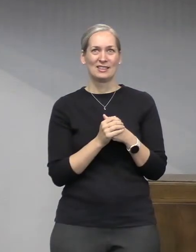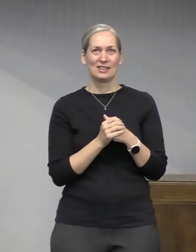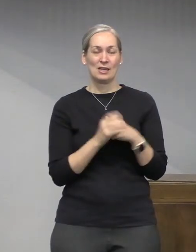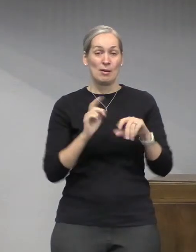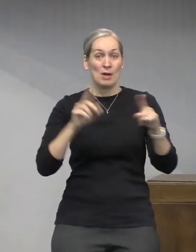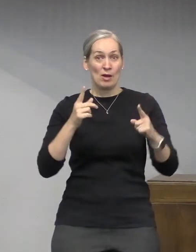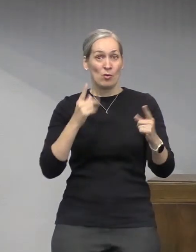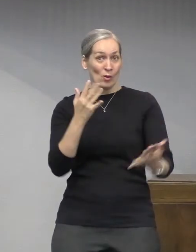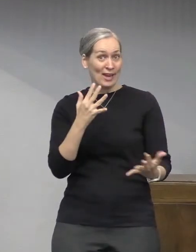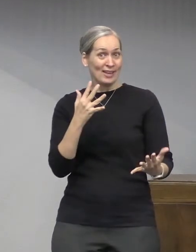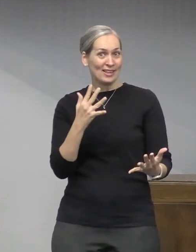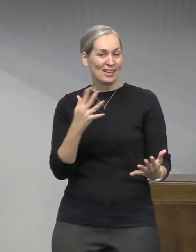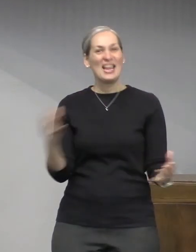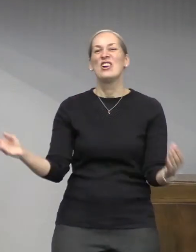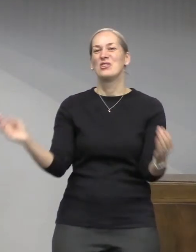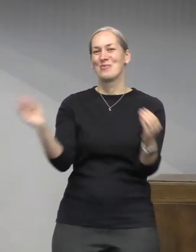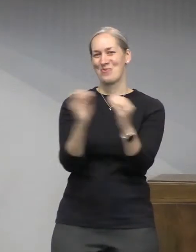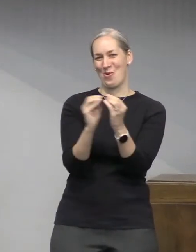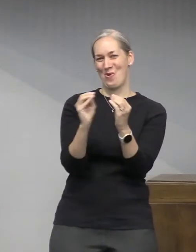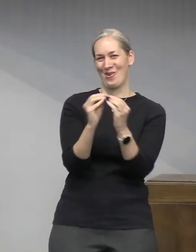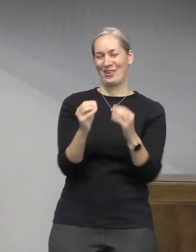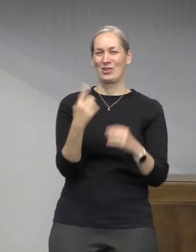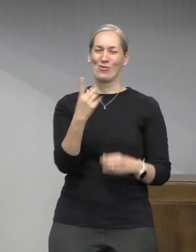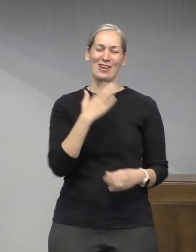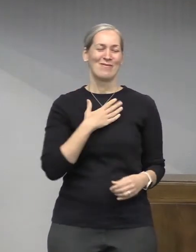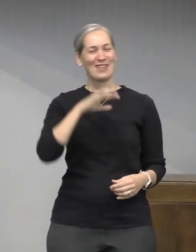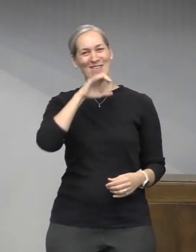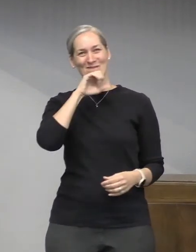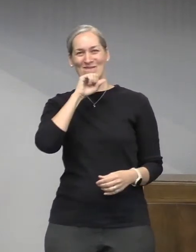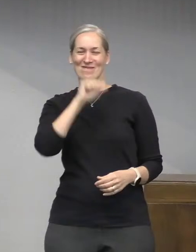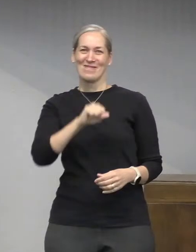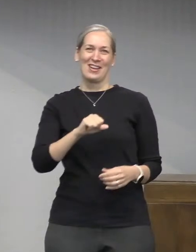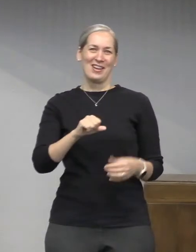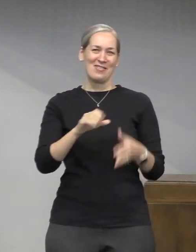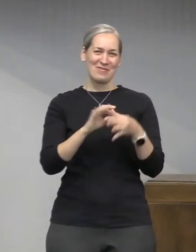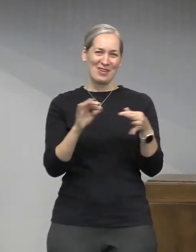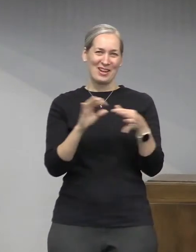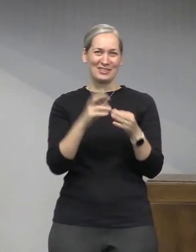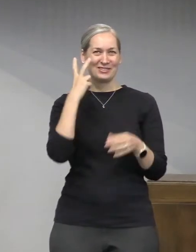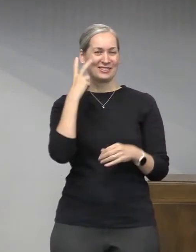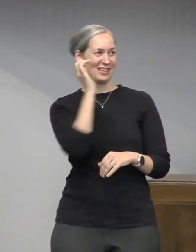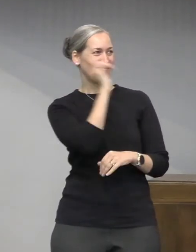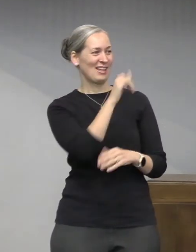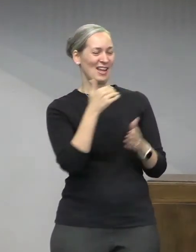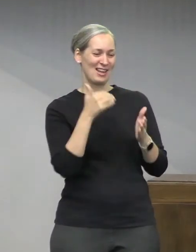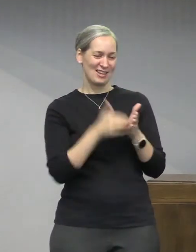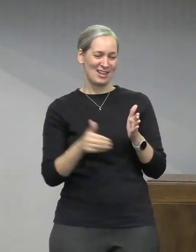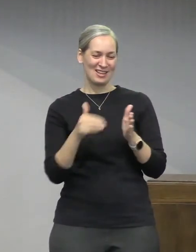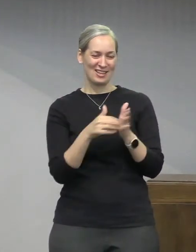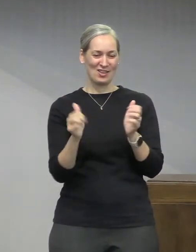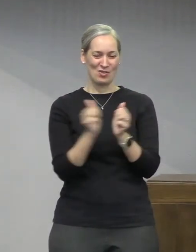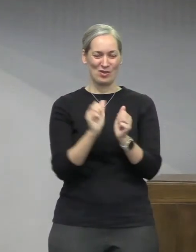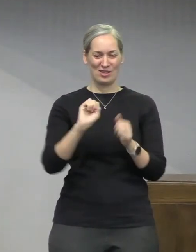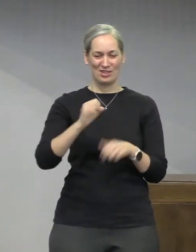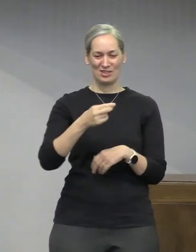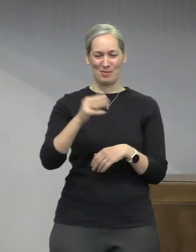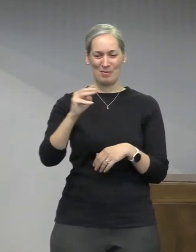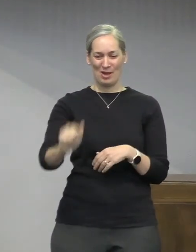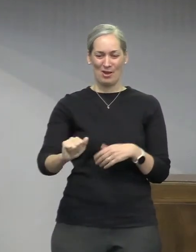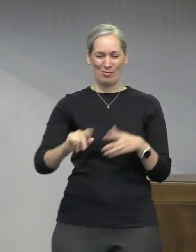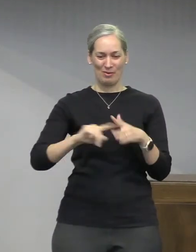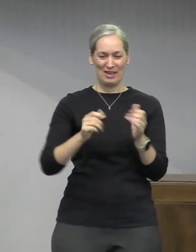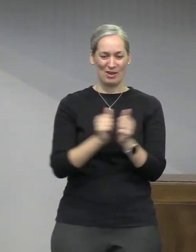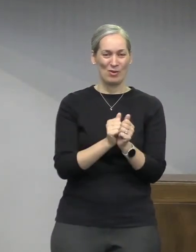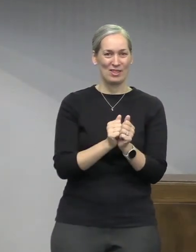But wait, there's more. It's one of my favorite phrases. And you see it time and time again with the Shema. We started with,